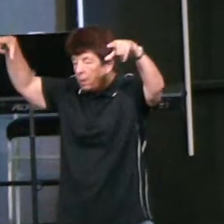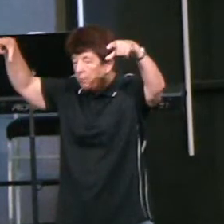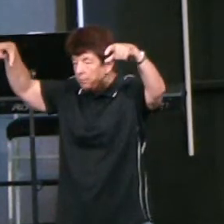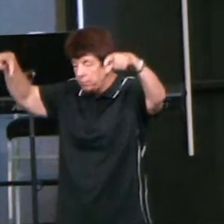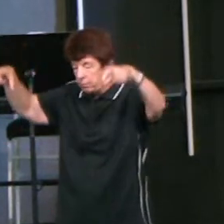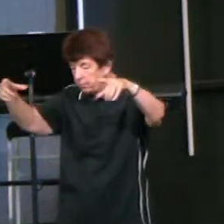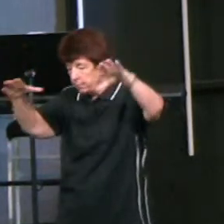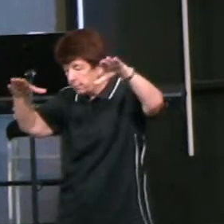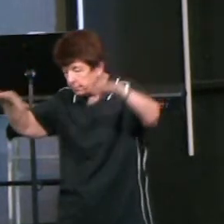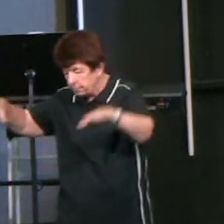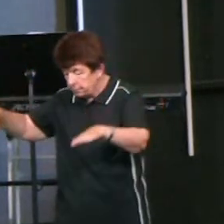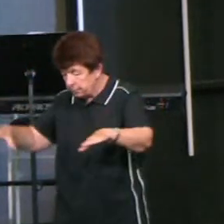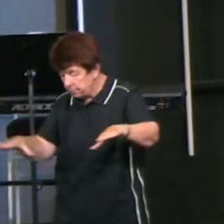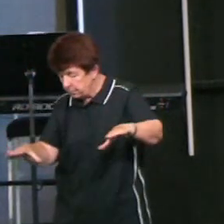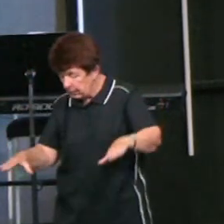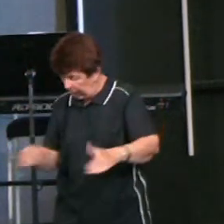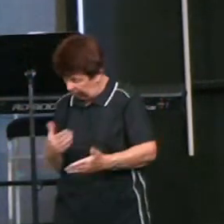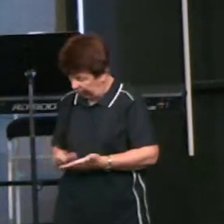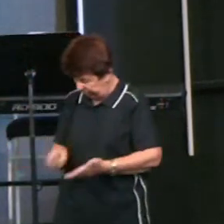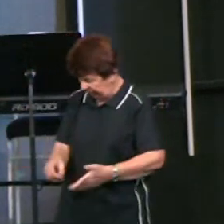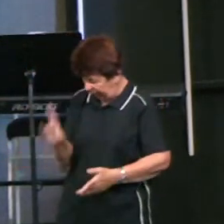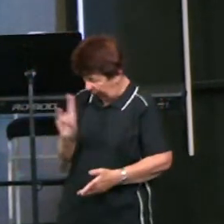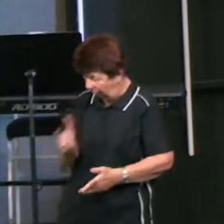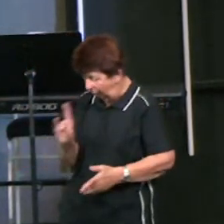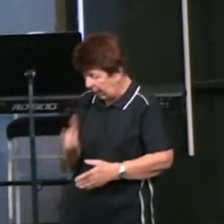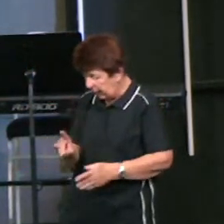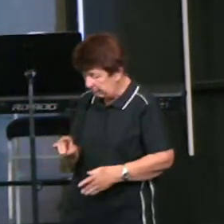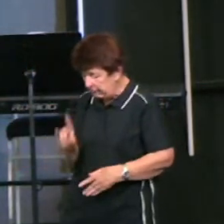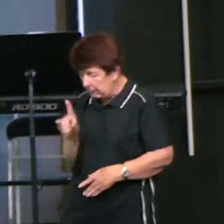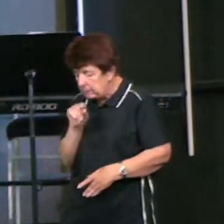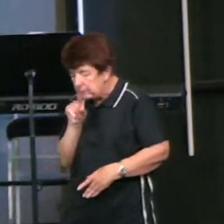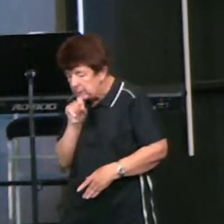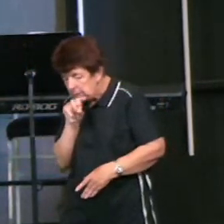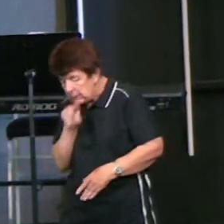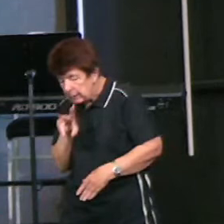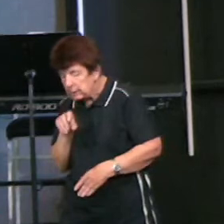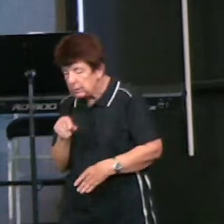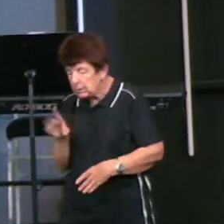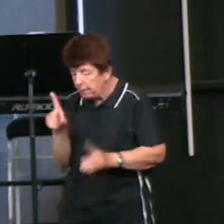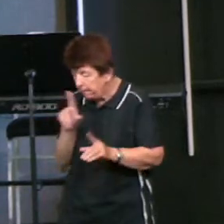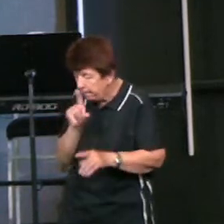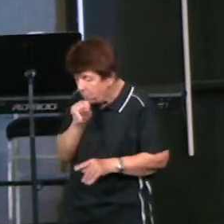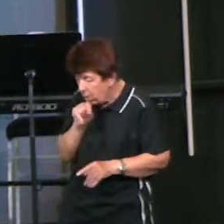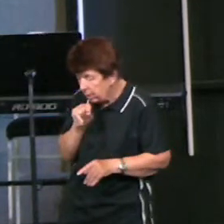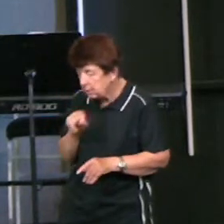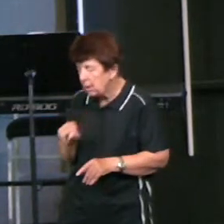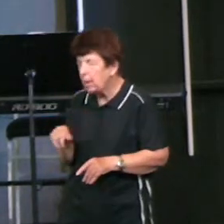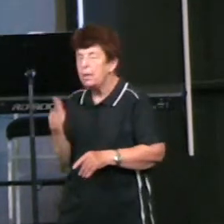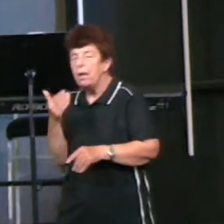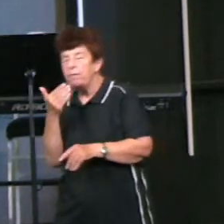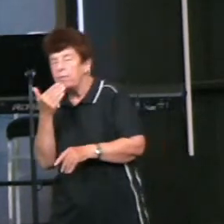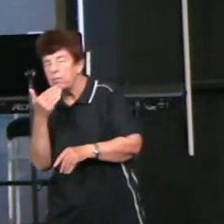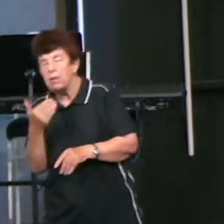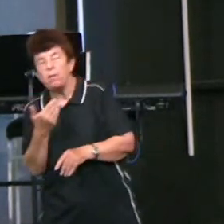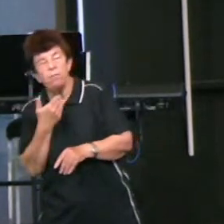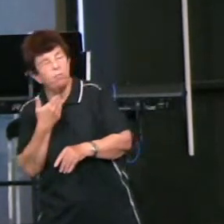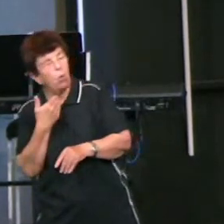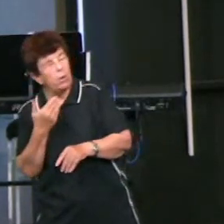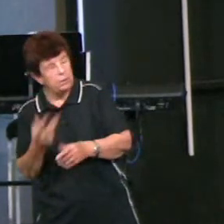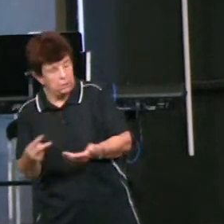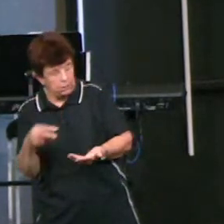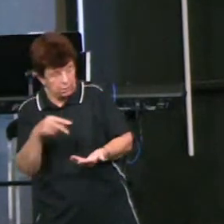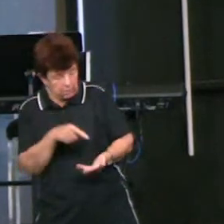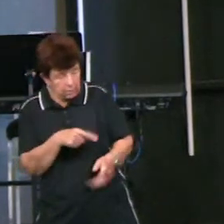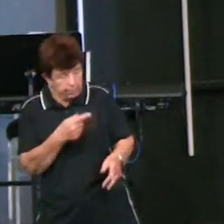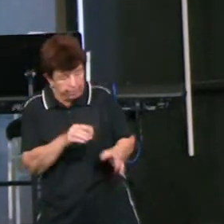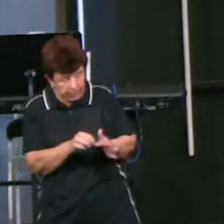earth. In it were all kinds of animals and reptiles and birds of the air. And there came a voice to him, "Rise,